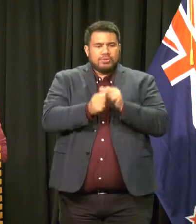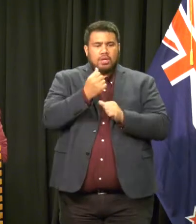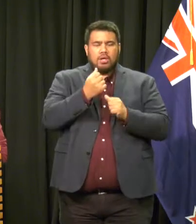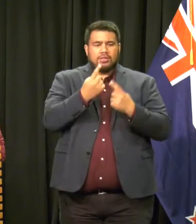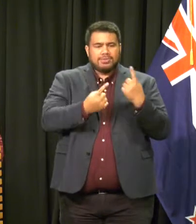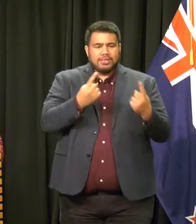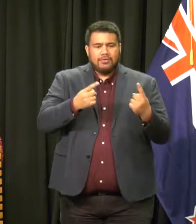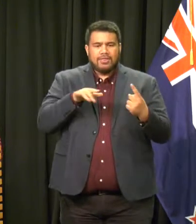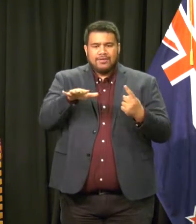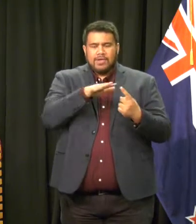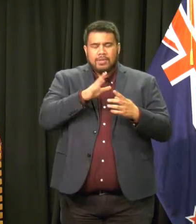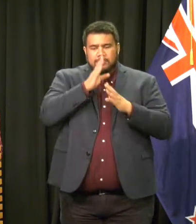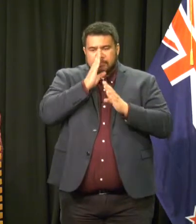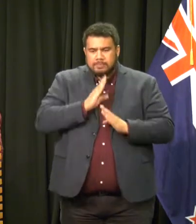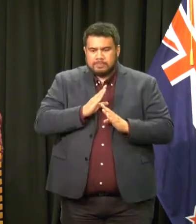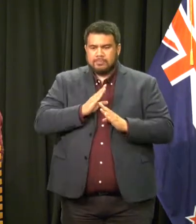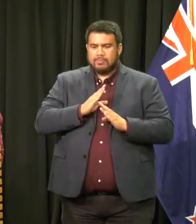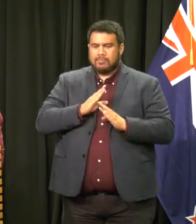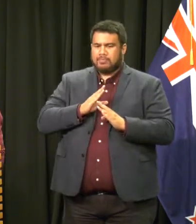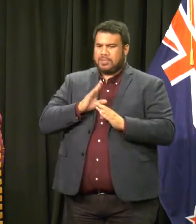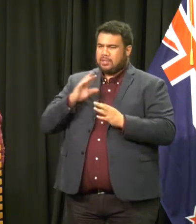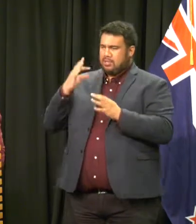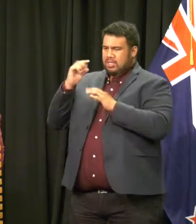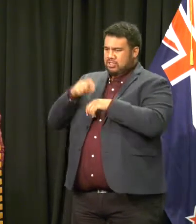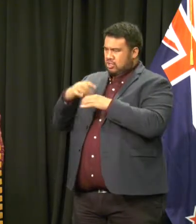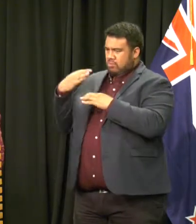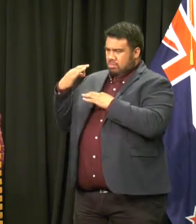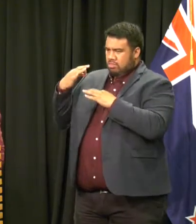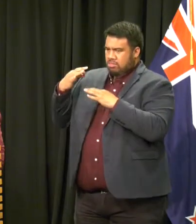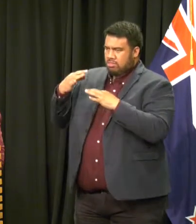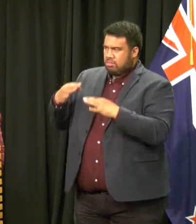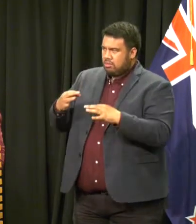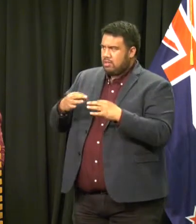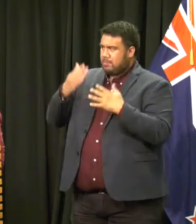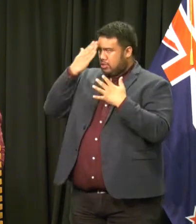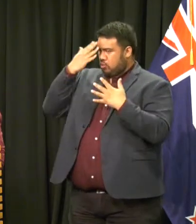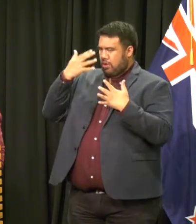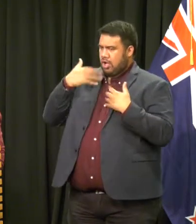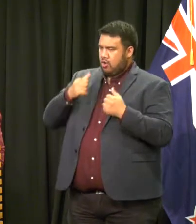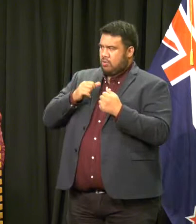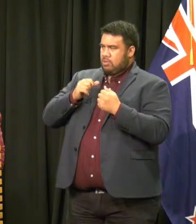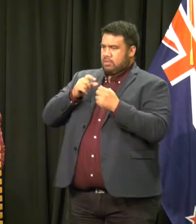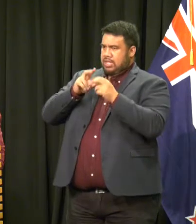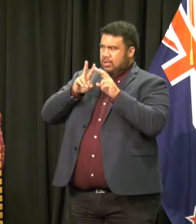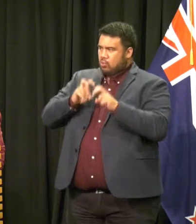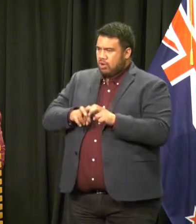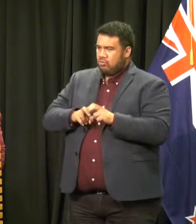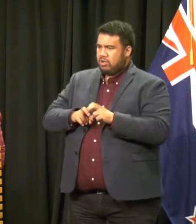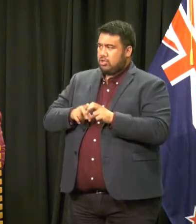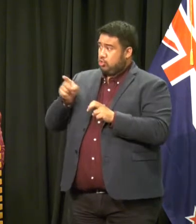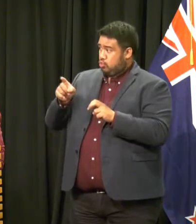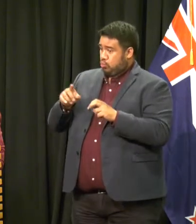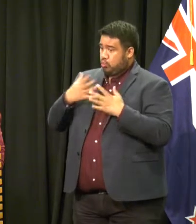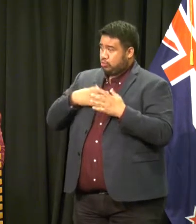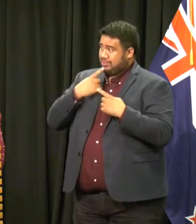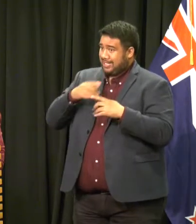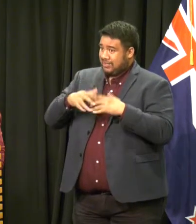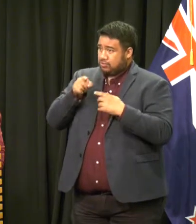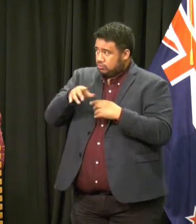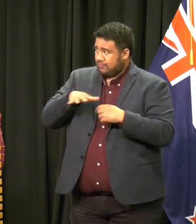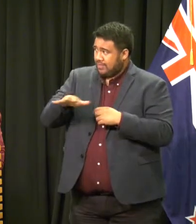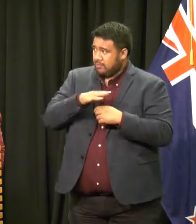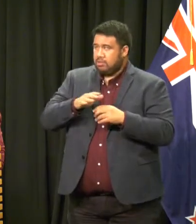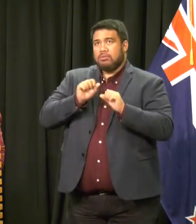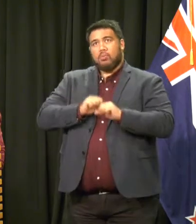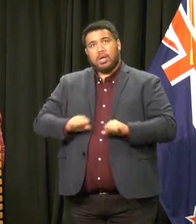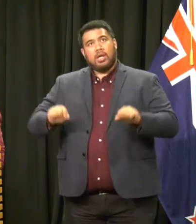inquiry? Lucy, you will know that a response to a report, ultimately,